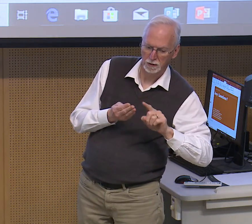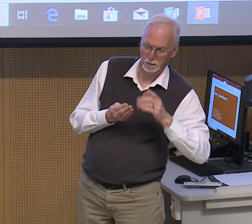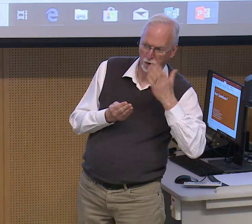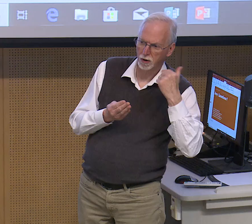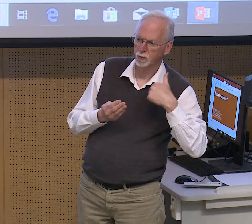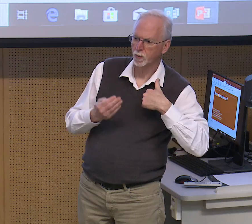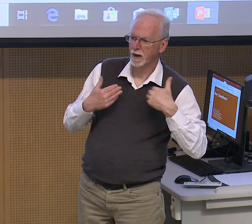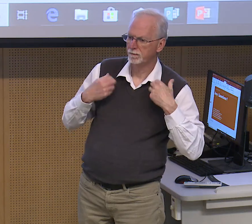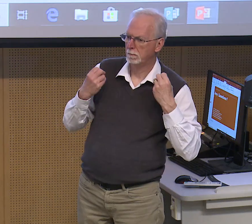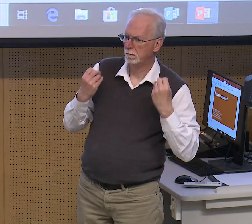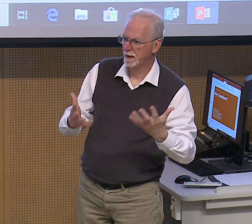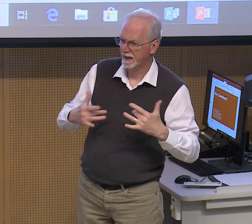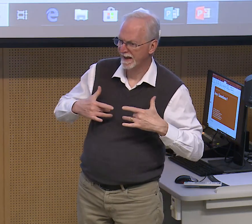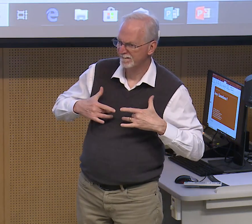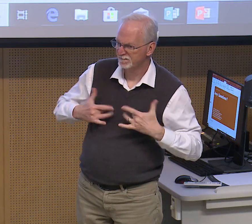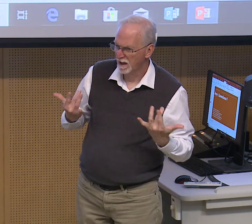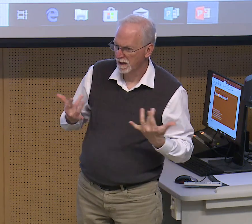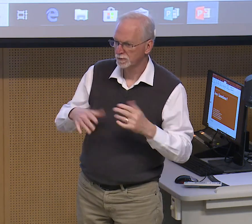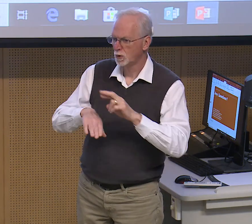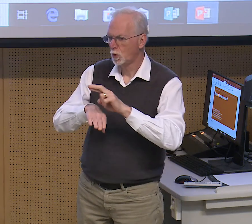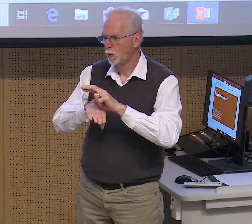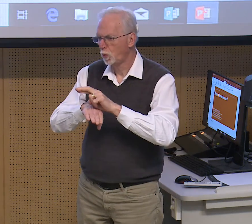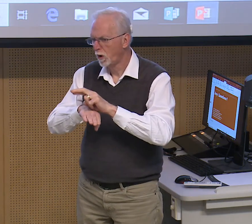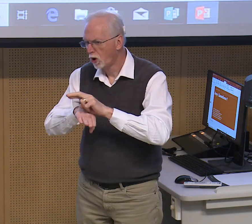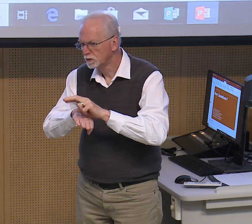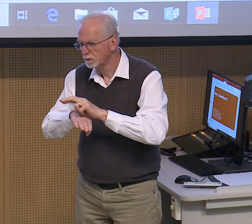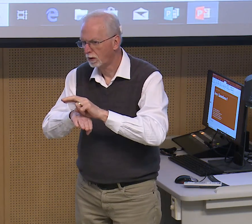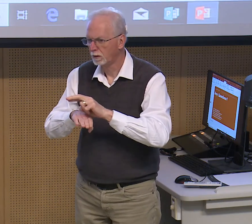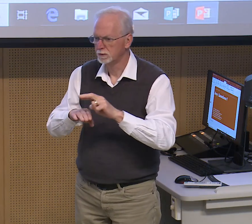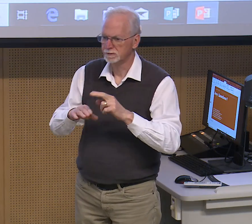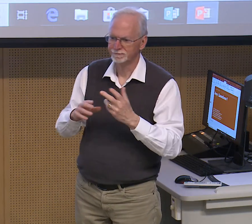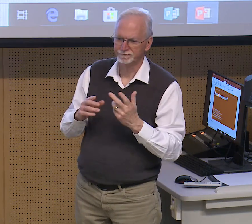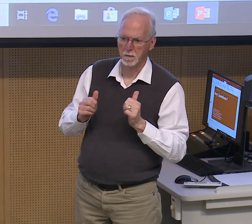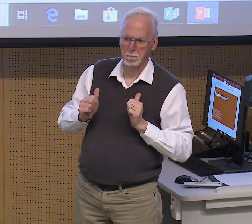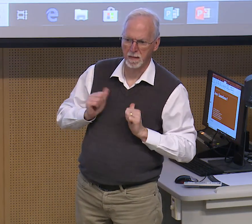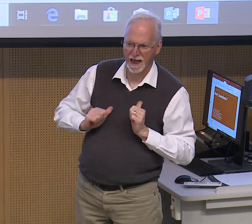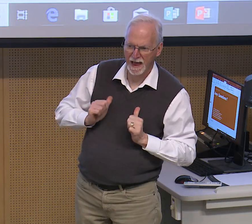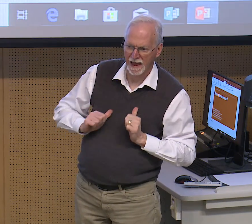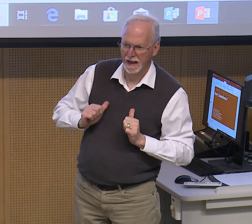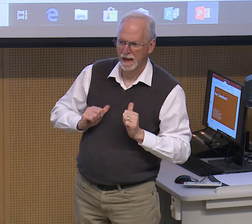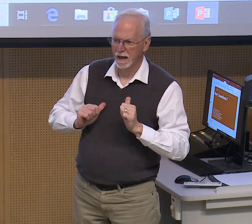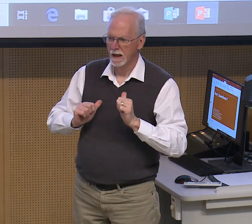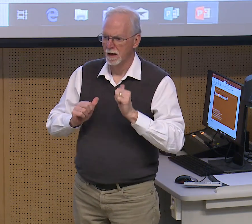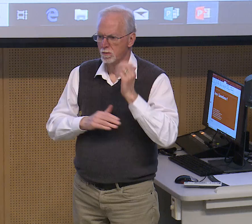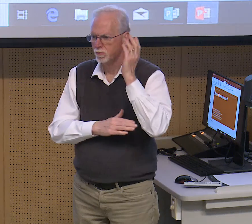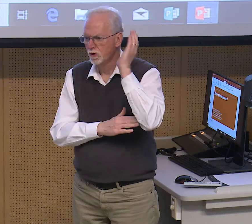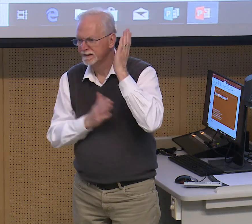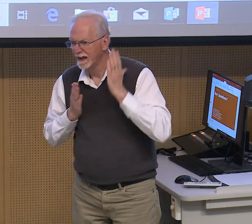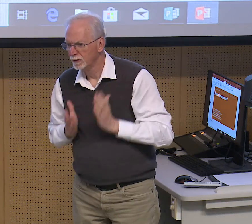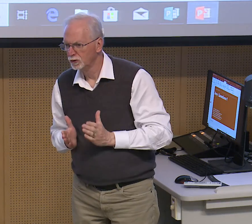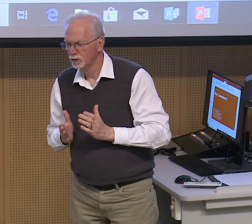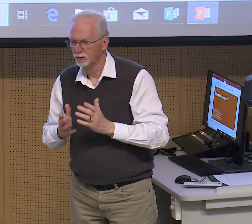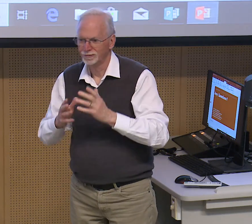schedule because we have a lot of events that go on. We have rehearsal for plays. We have presentations that